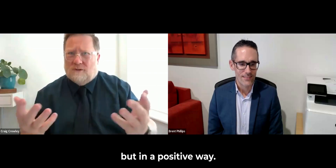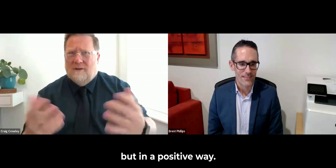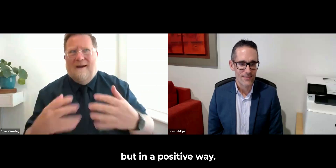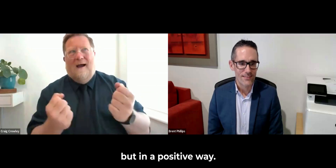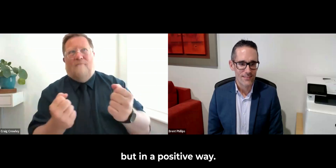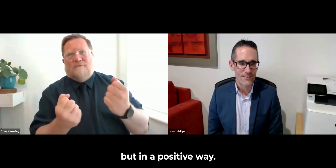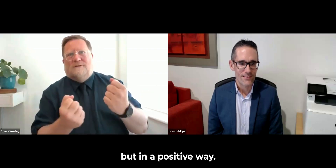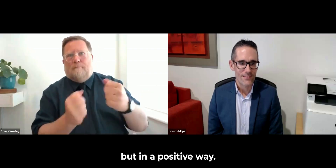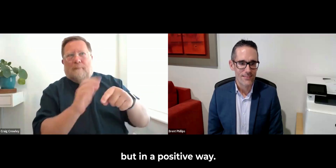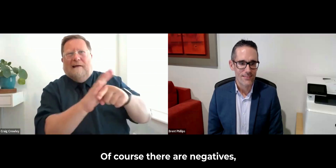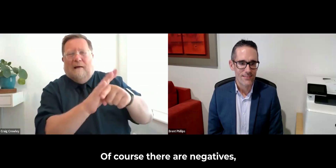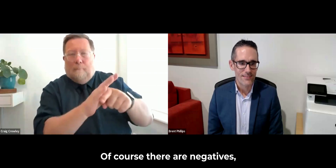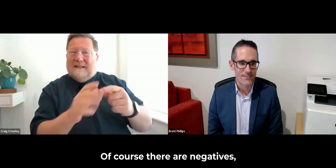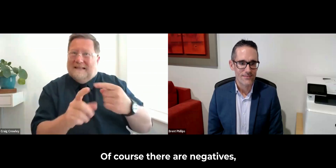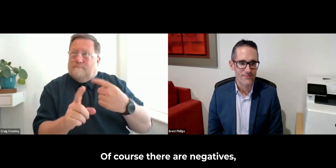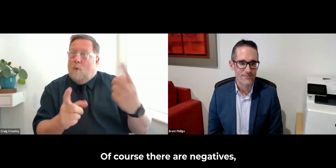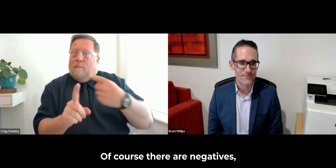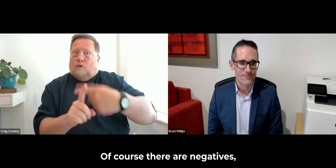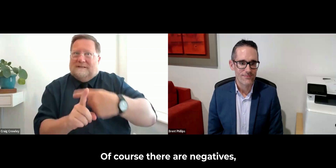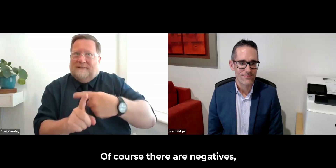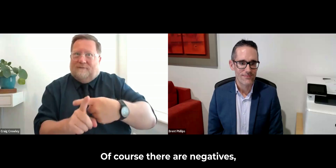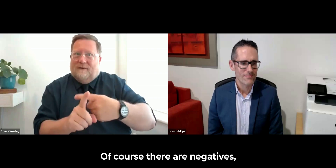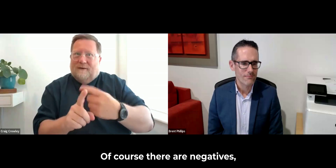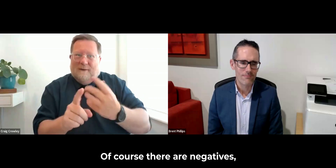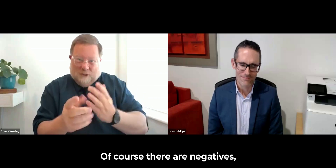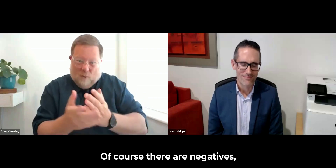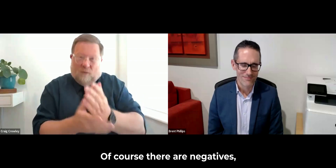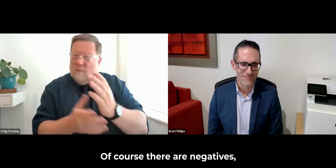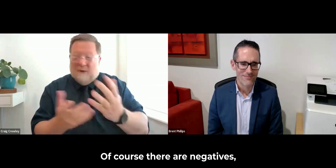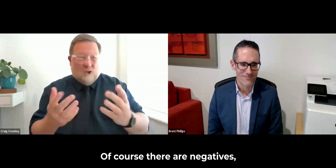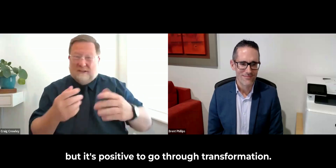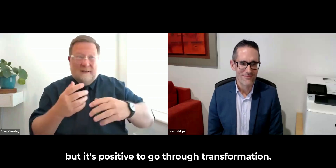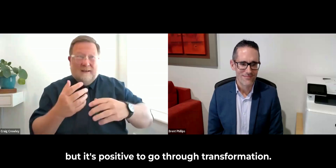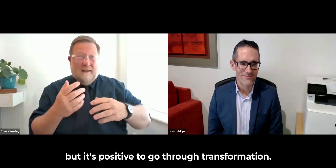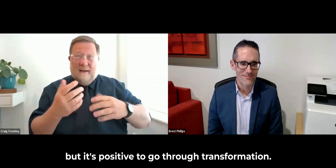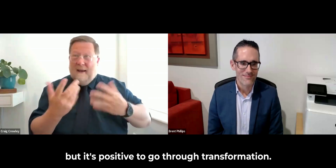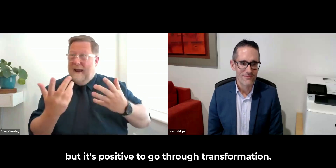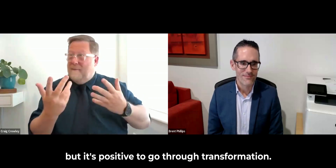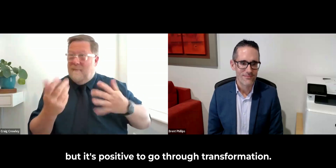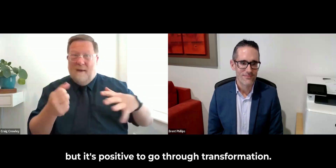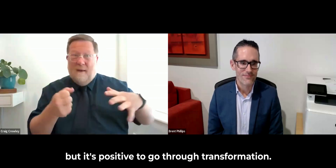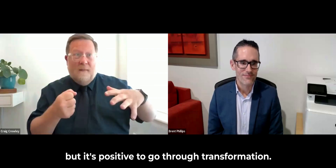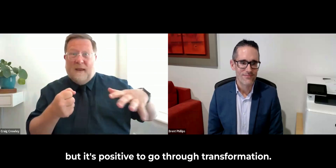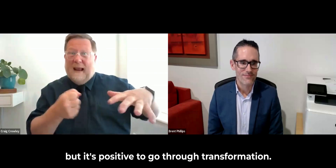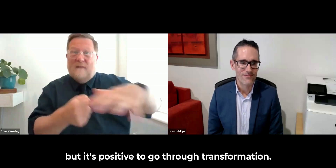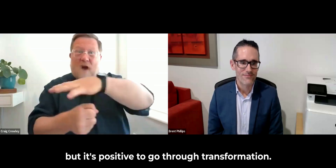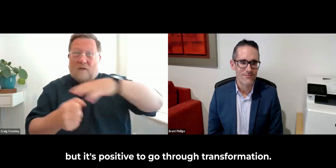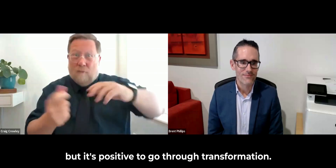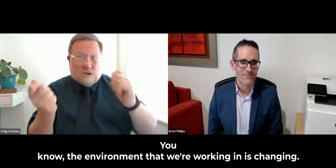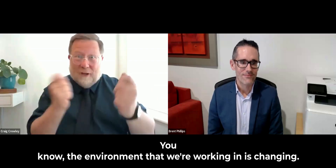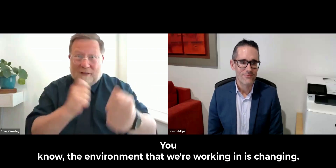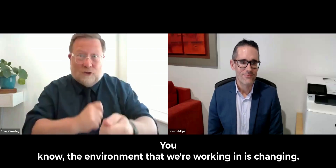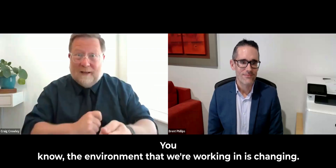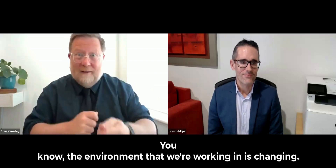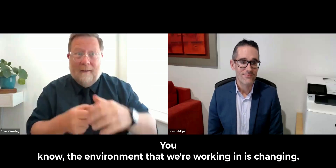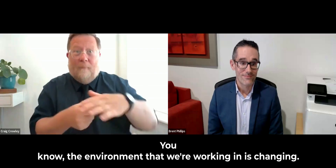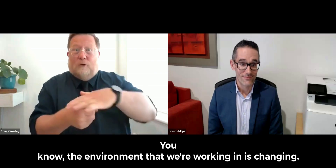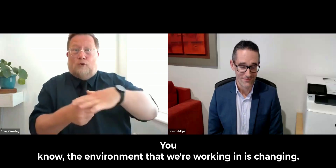but in a positive way, of course. There are negatives, but it's positive to go through transformation. The environment